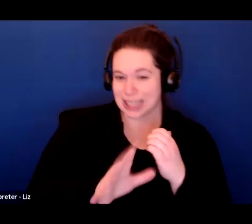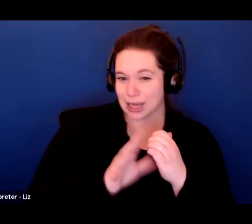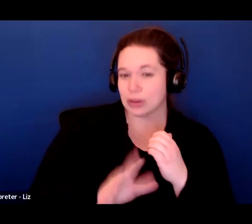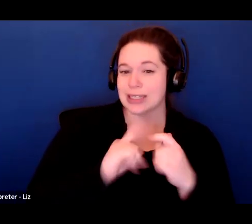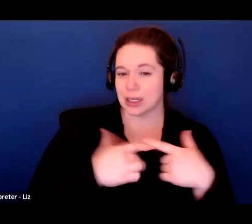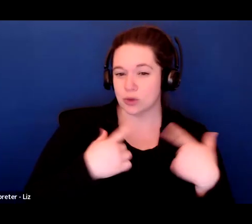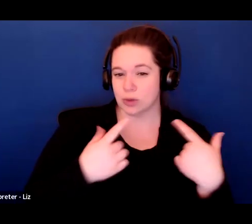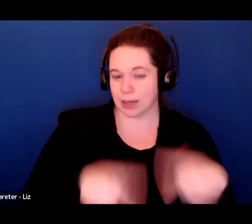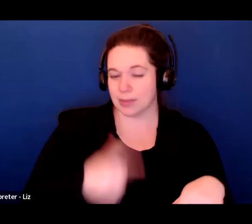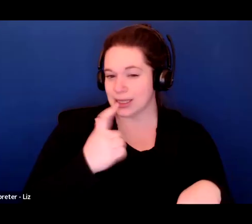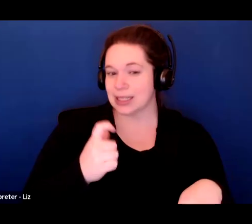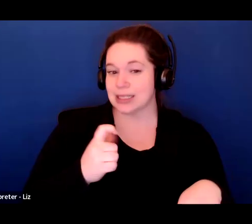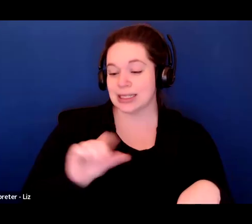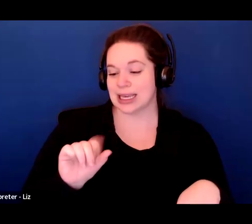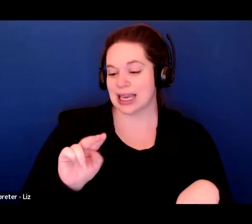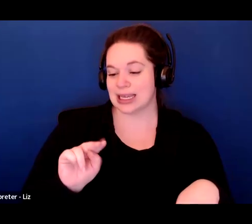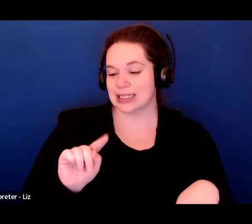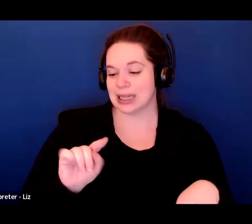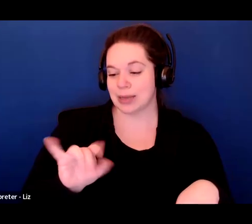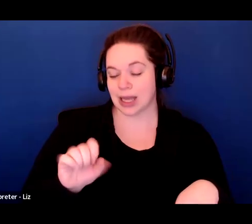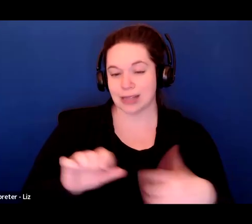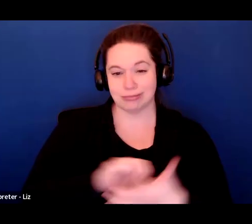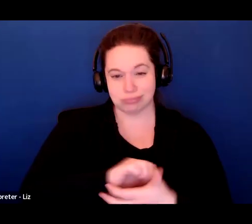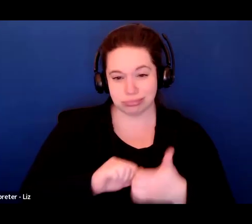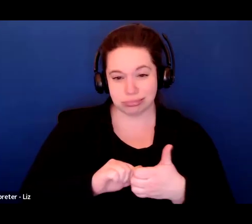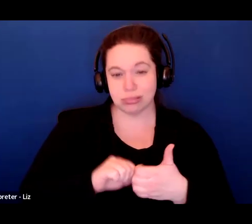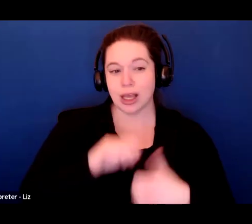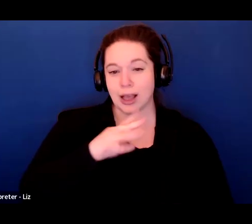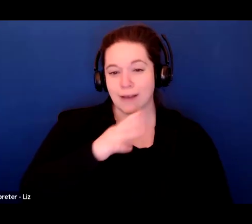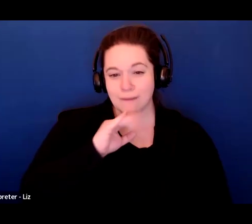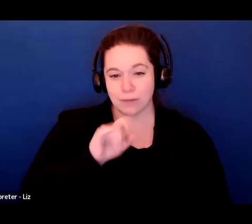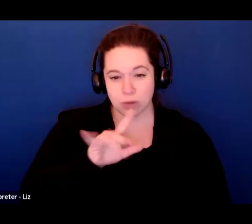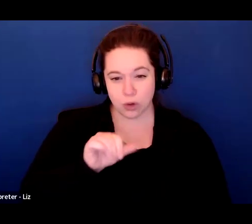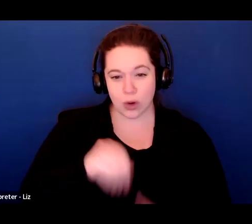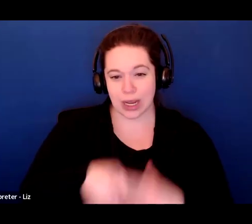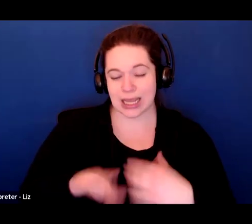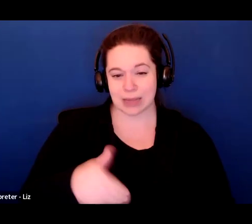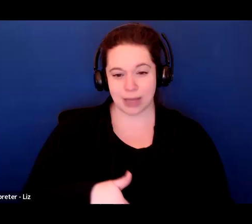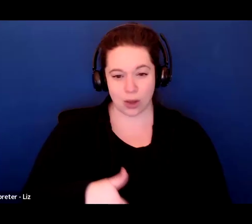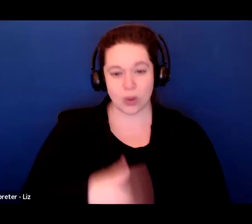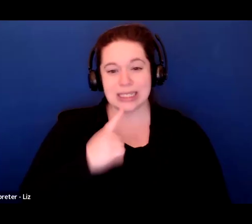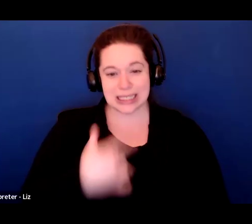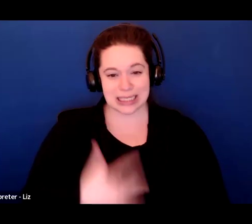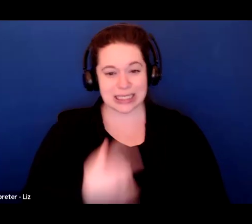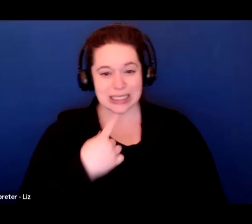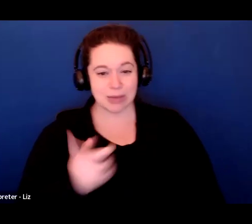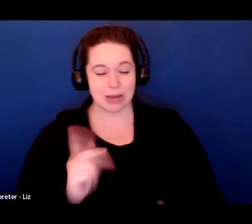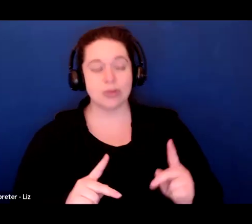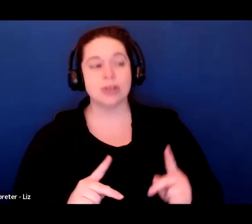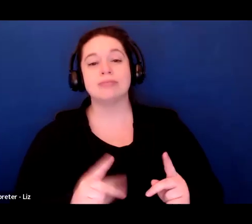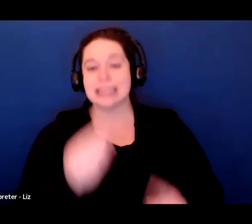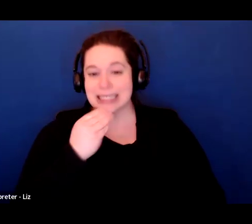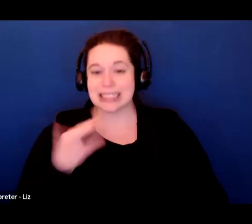happens because antibiotics wipe out the flora in the bowel. So we will often tell people to eat some